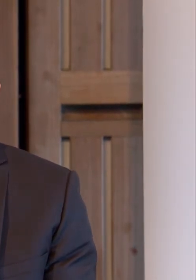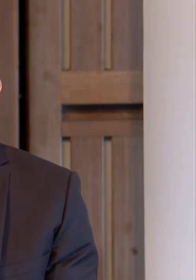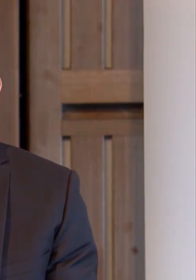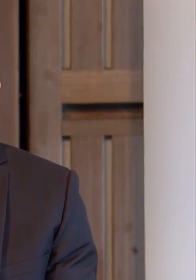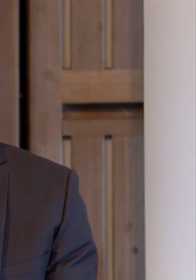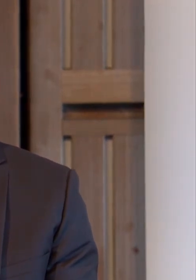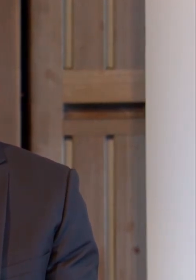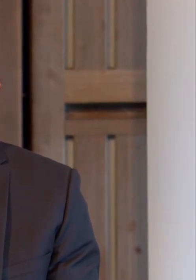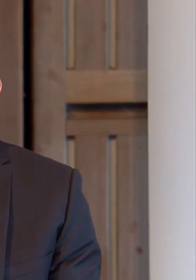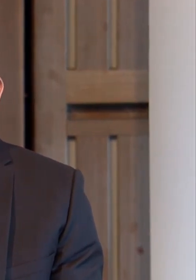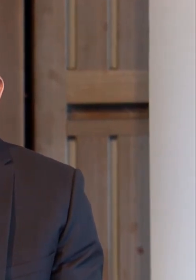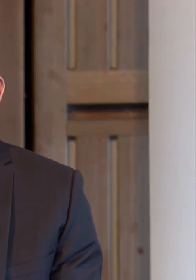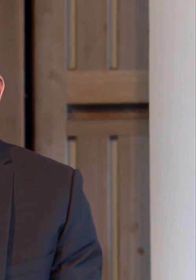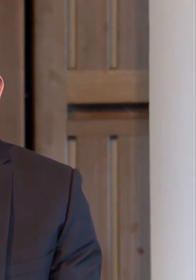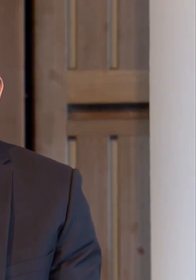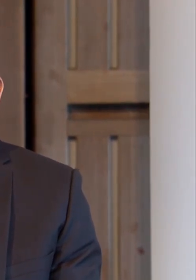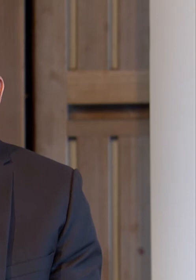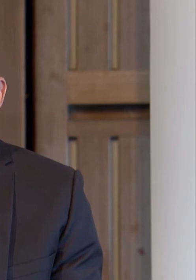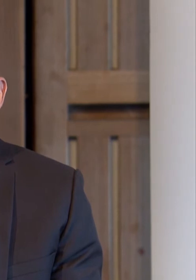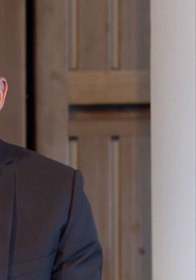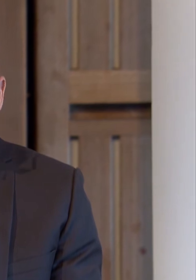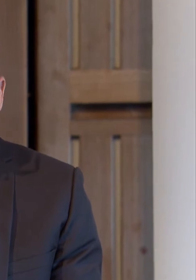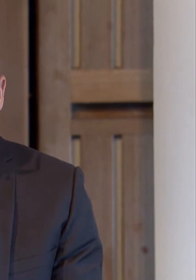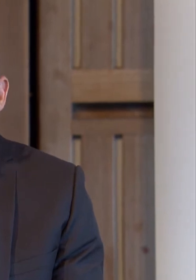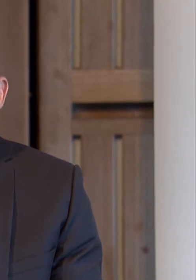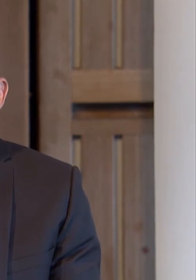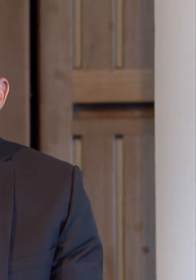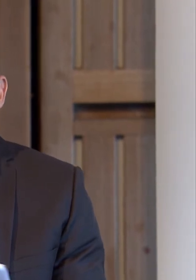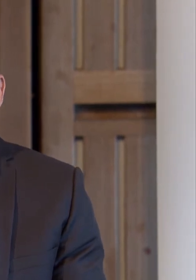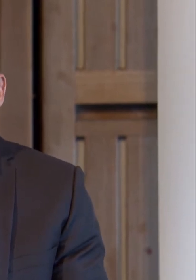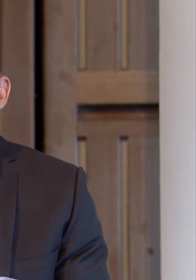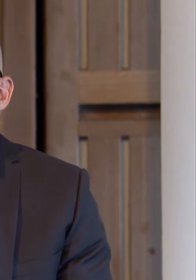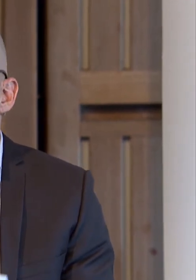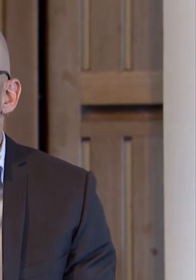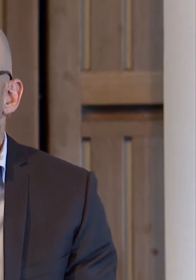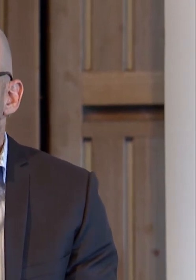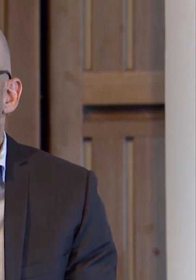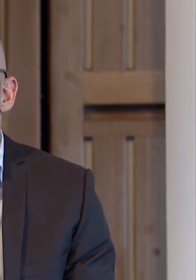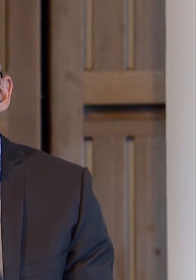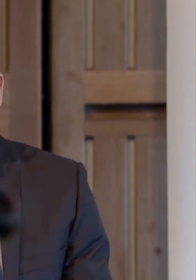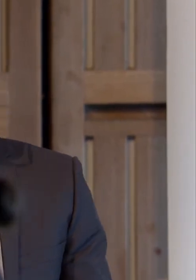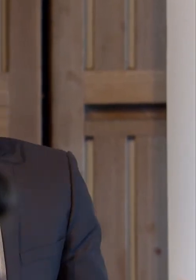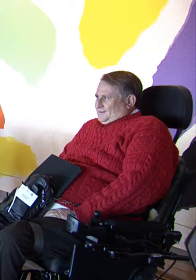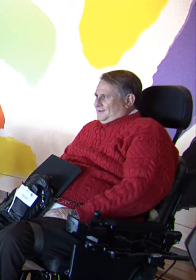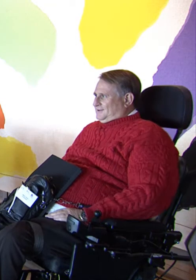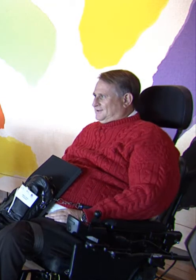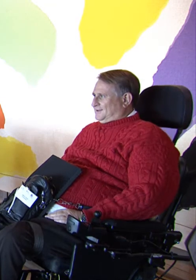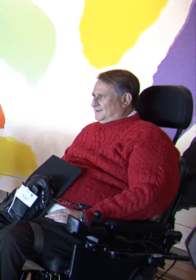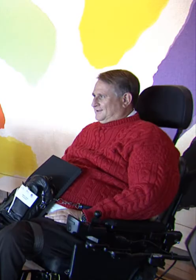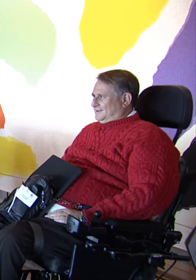been told you've all been very excited to be here and you've done this venue proud, so thank you very much. Ladies and gentlemen, could we have one more round of applause for the choir, please?